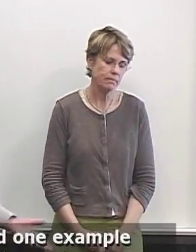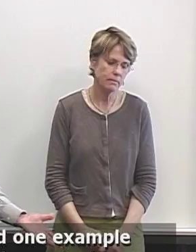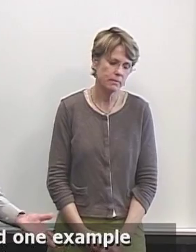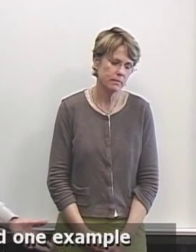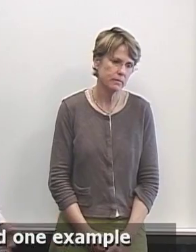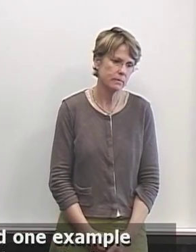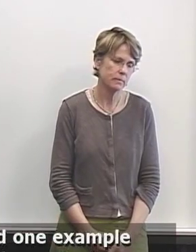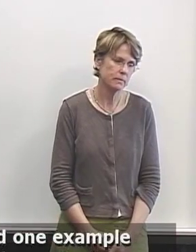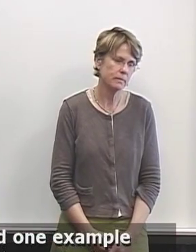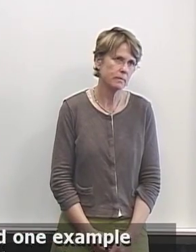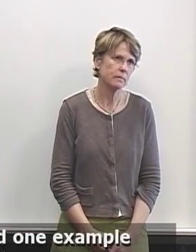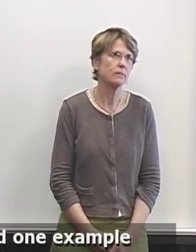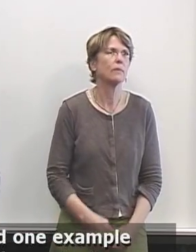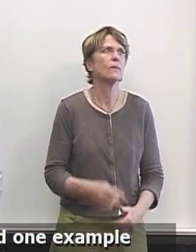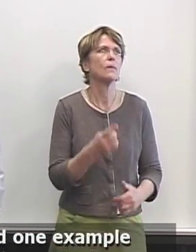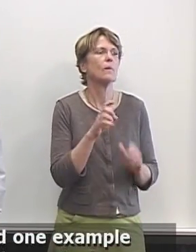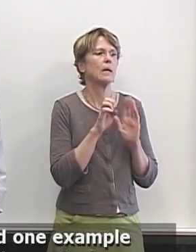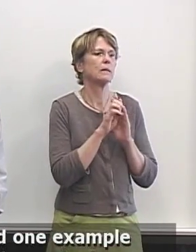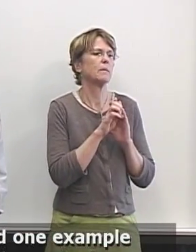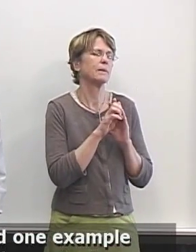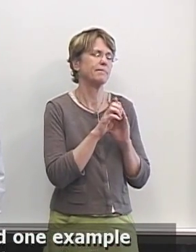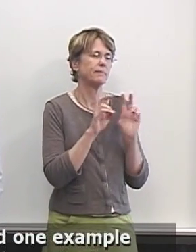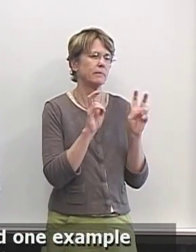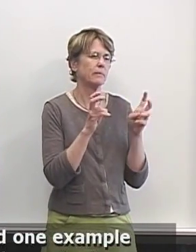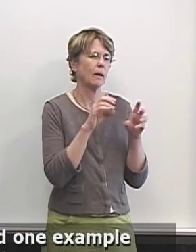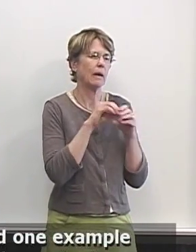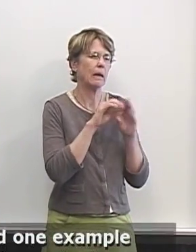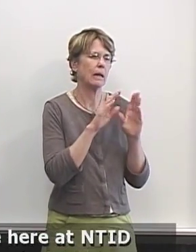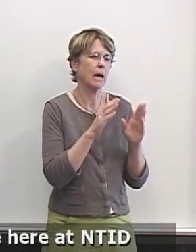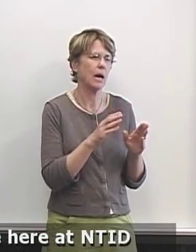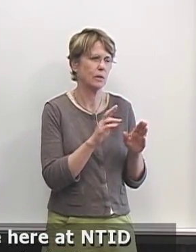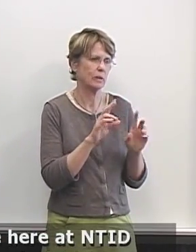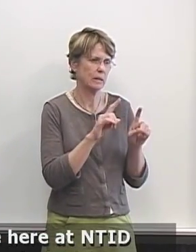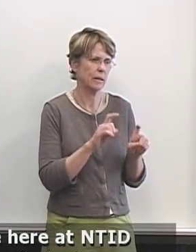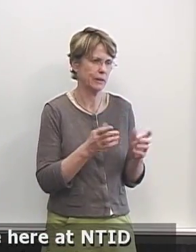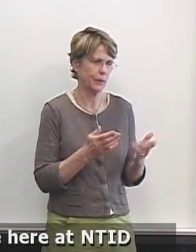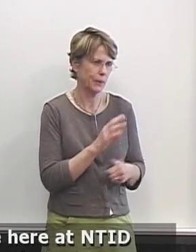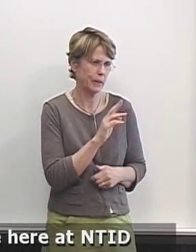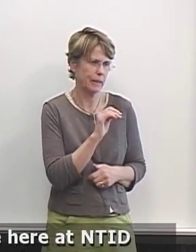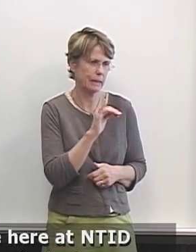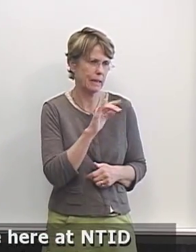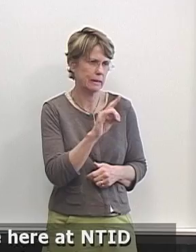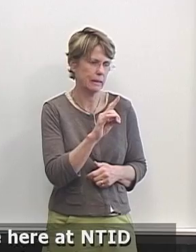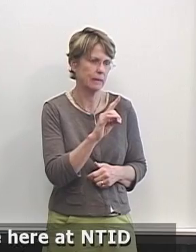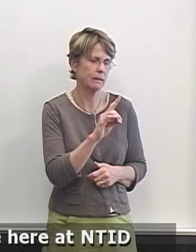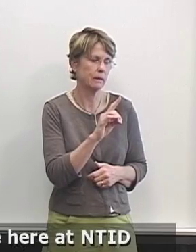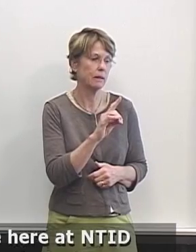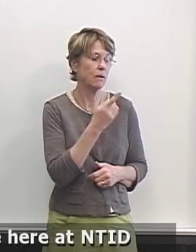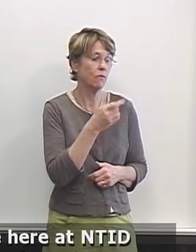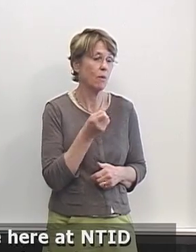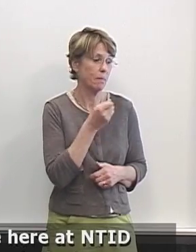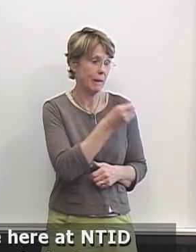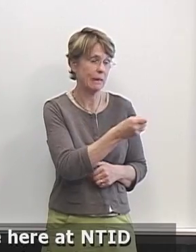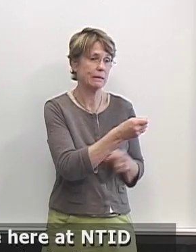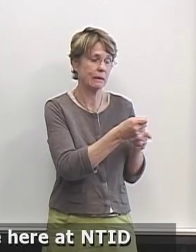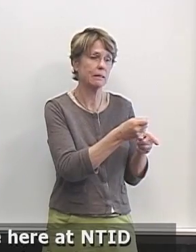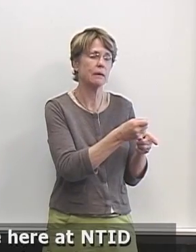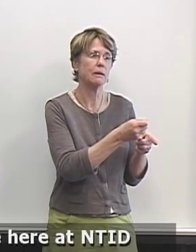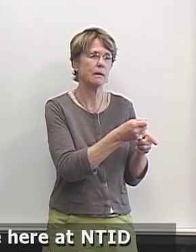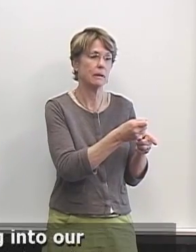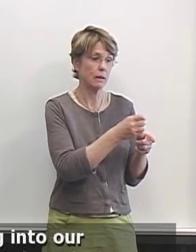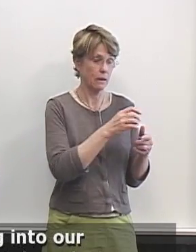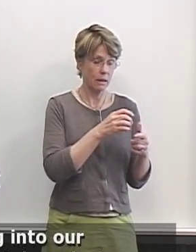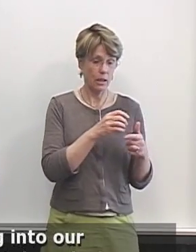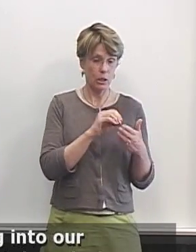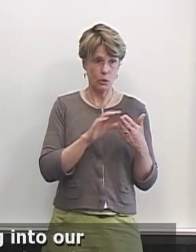And I picked one example of an in-house test that we use here at NTID to place students